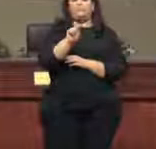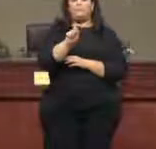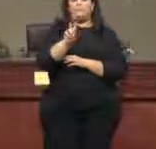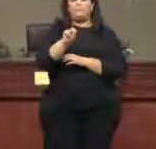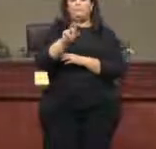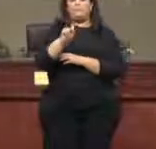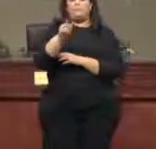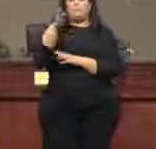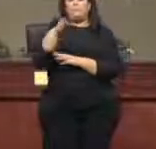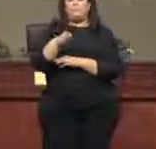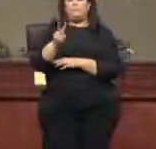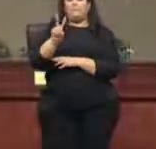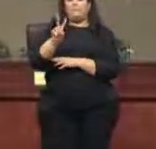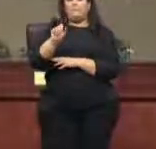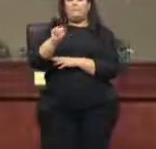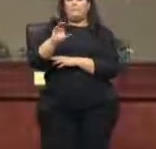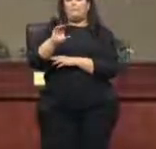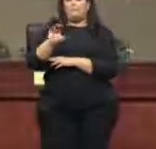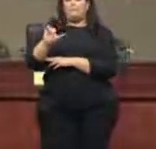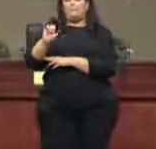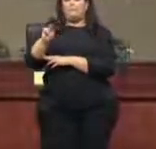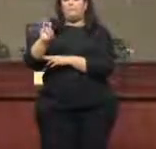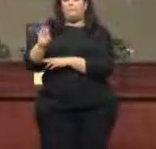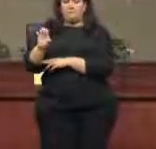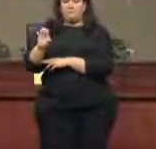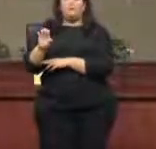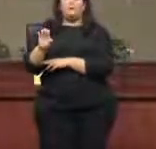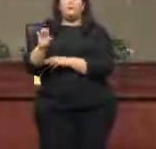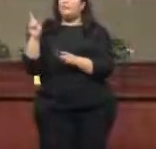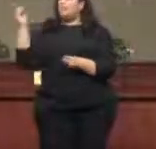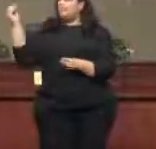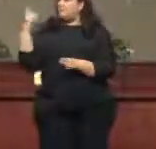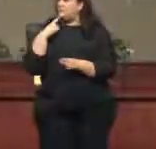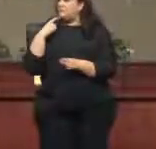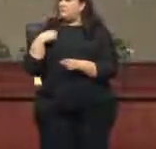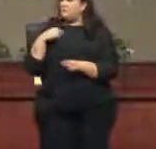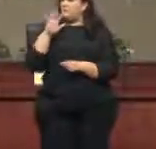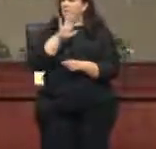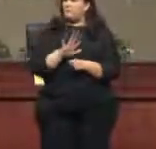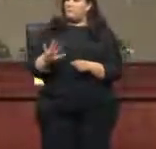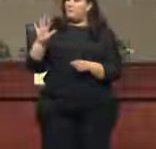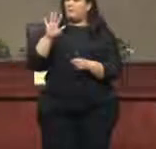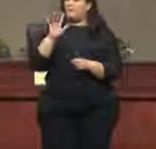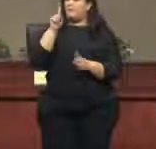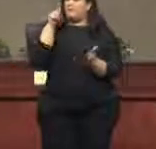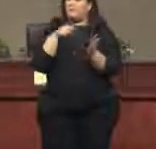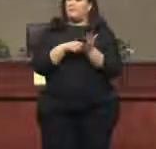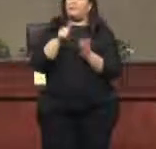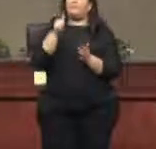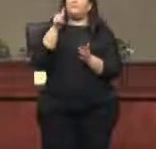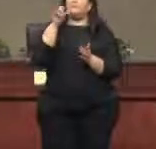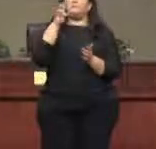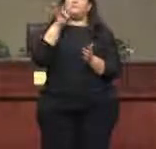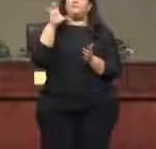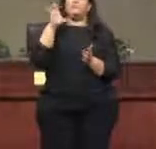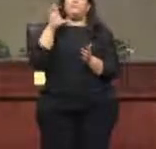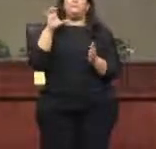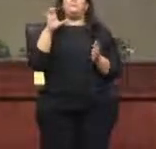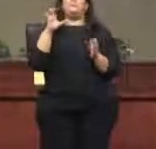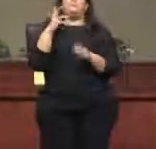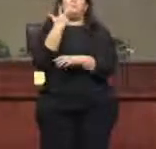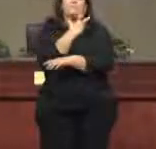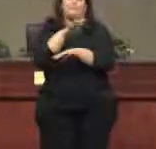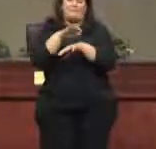ocfl.net/vaccine. I'm told that there will be some 17,000 potential appointments that will be made